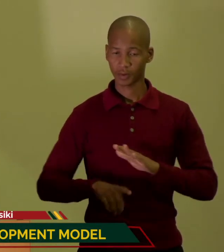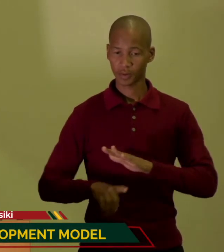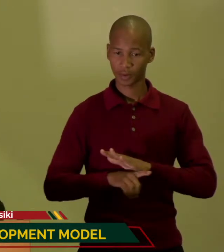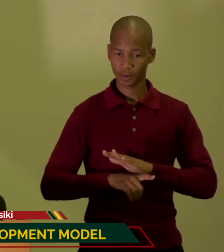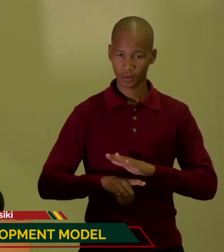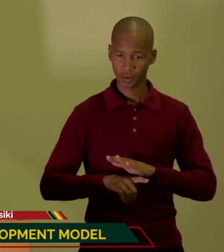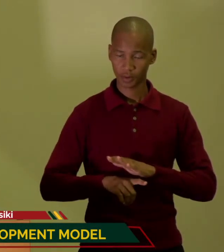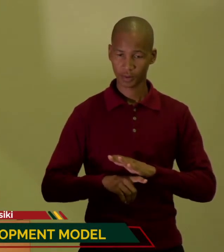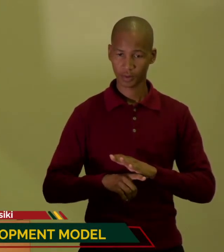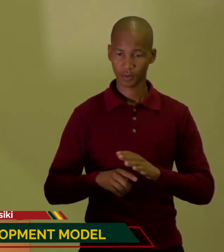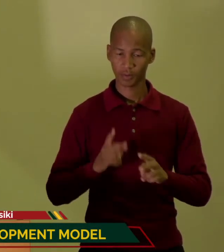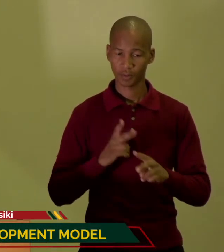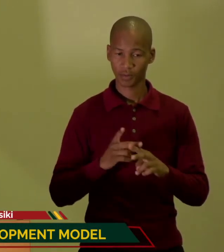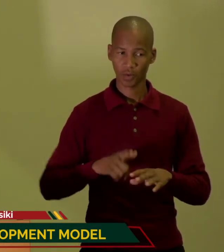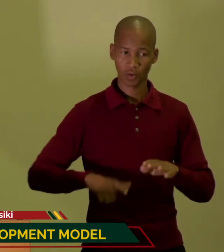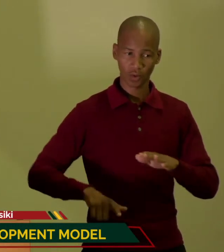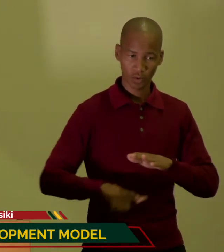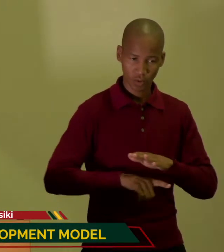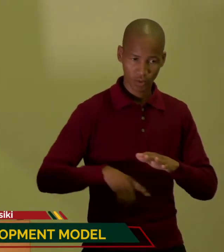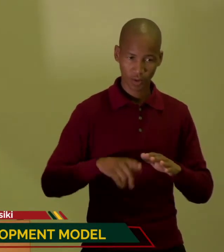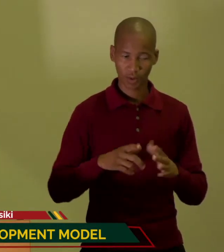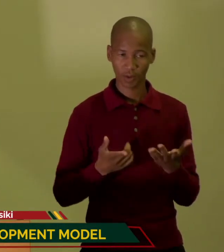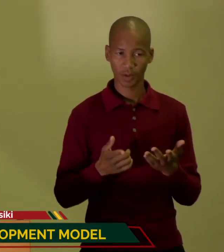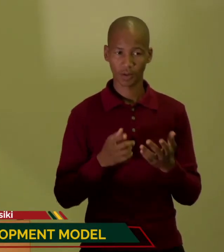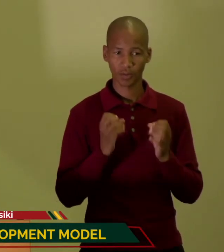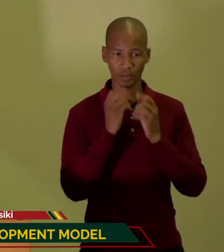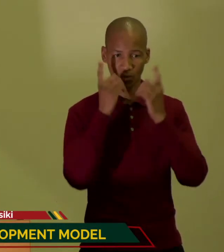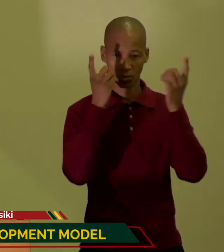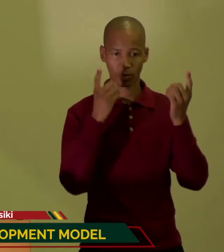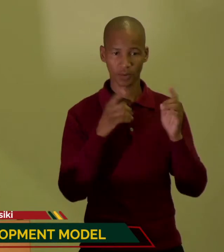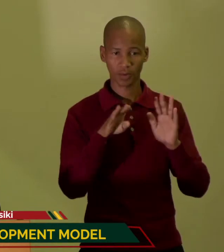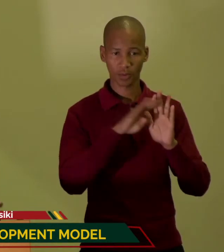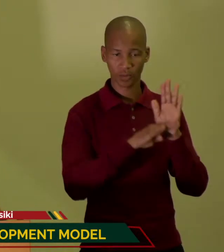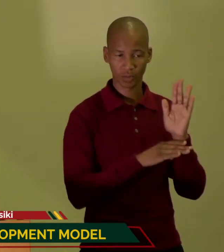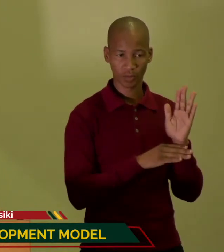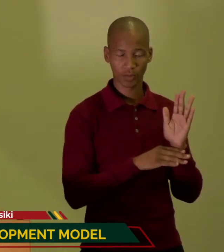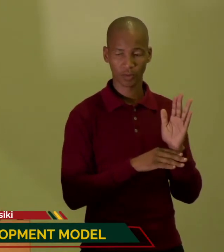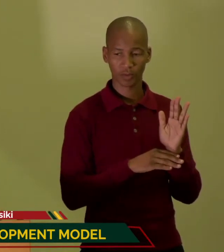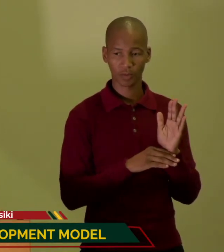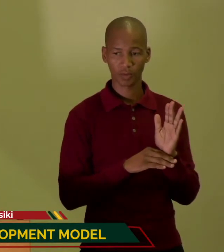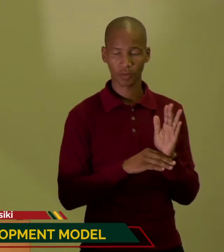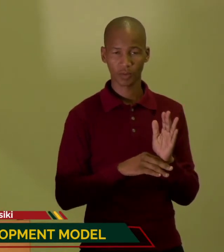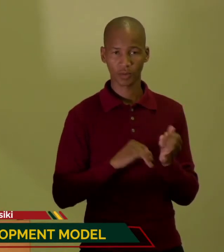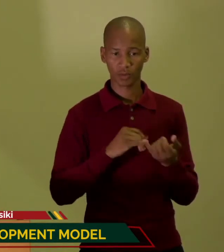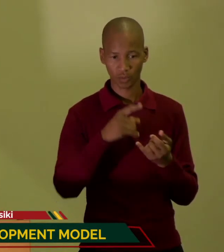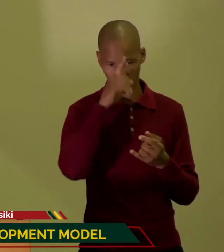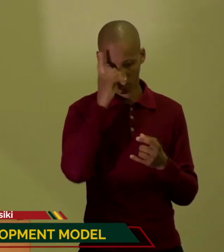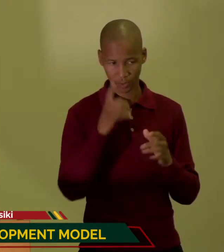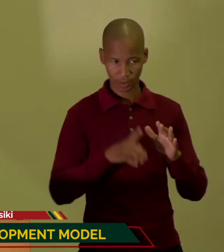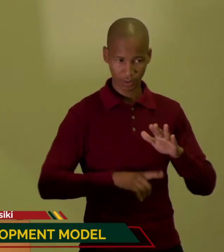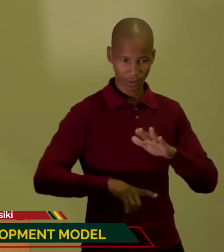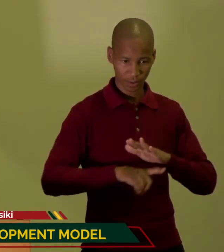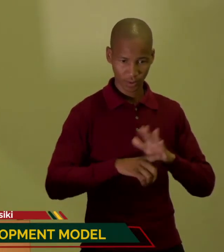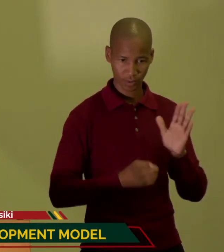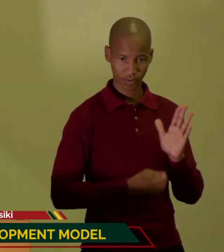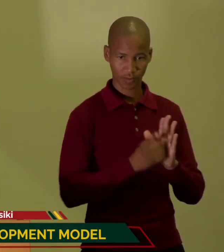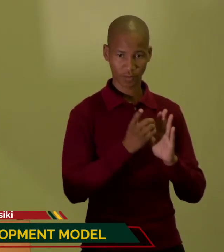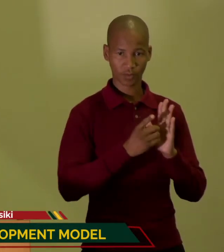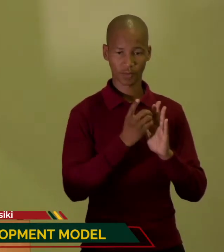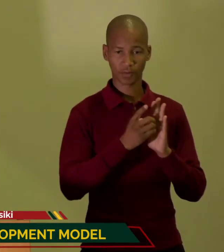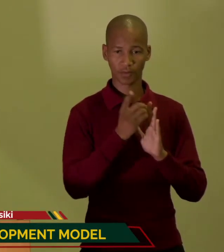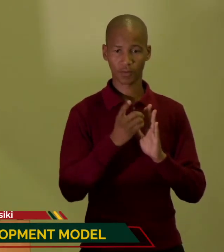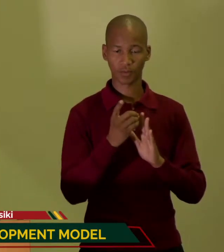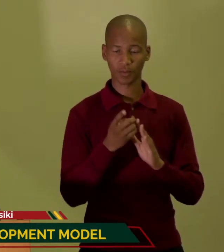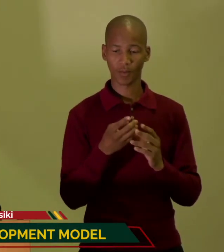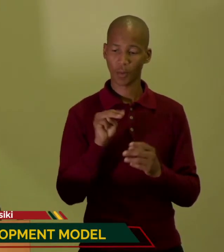local municipality programs to have a consolidated district development model